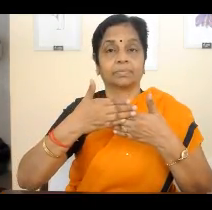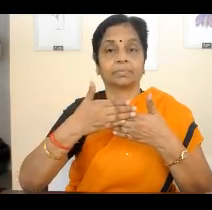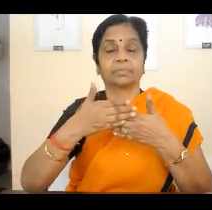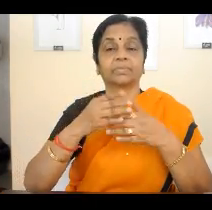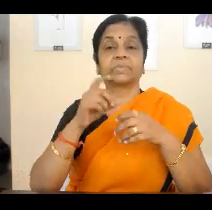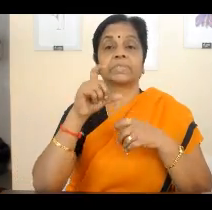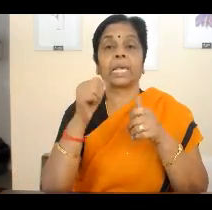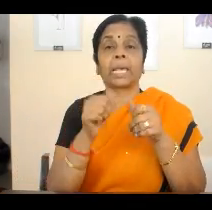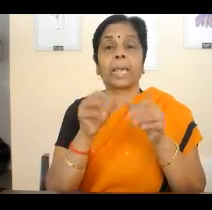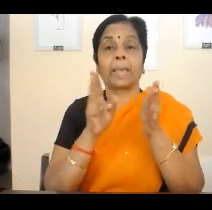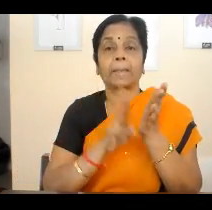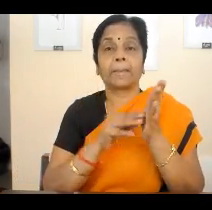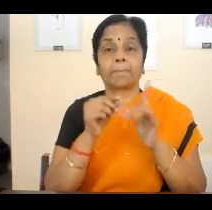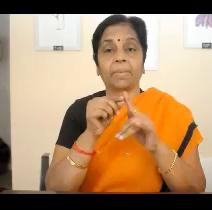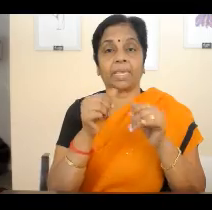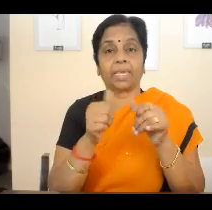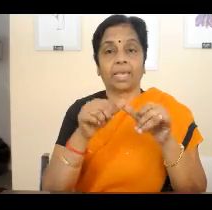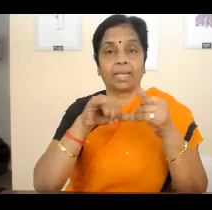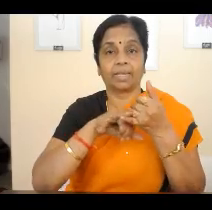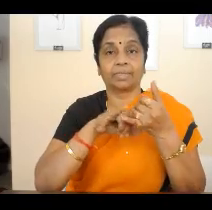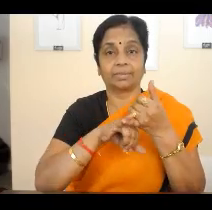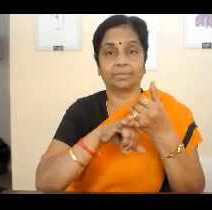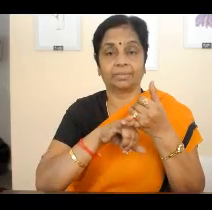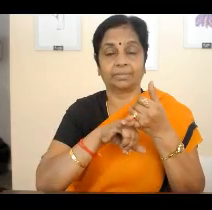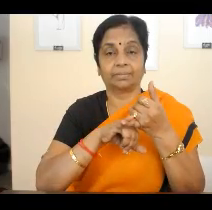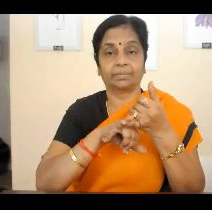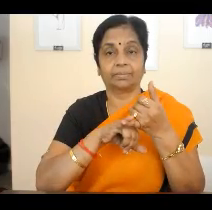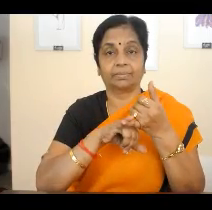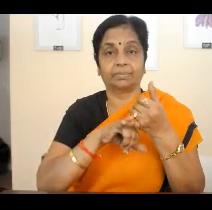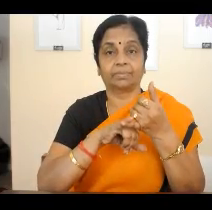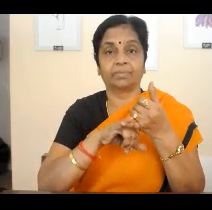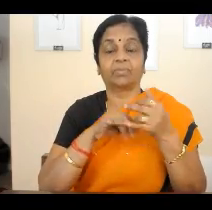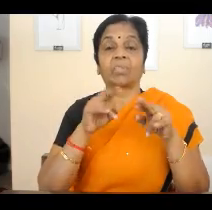campuses, and facilities,